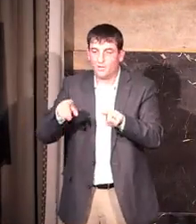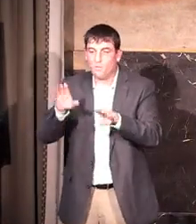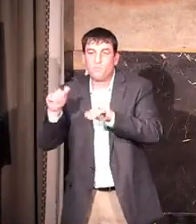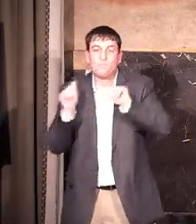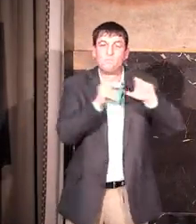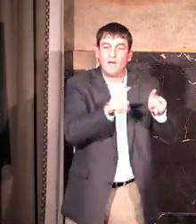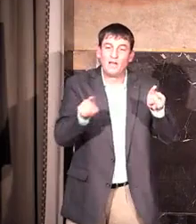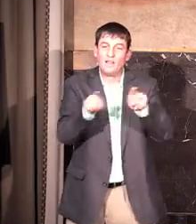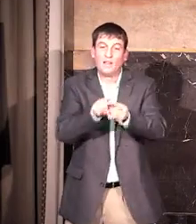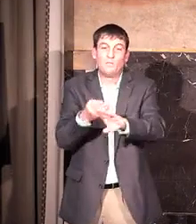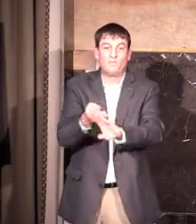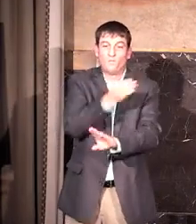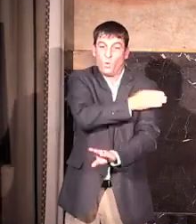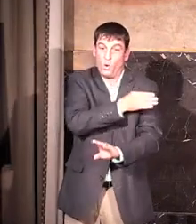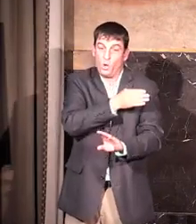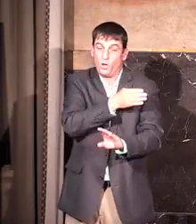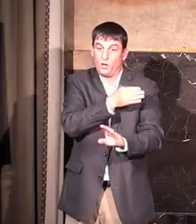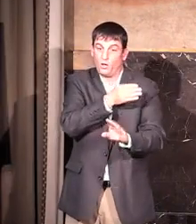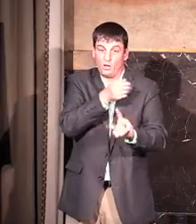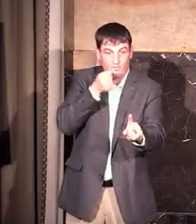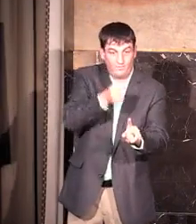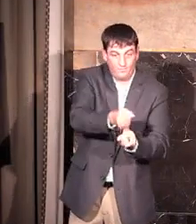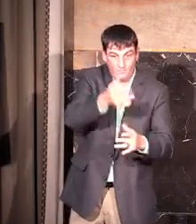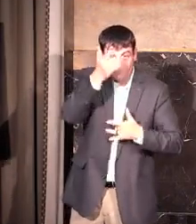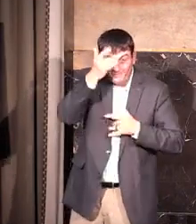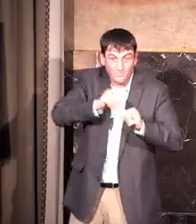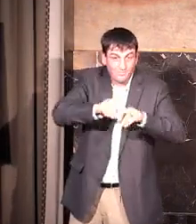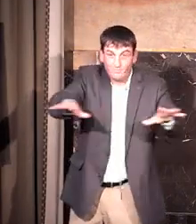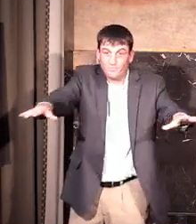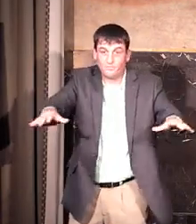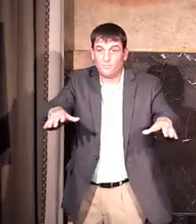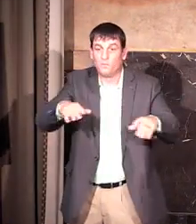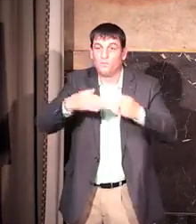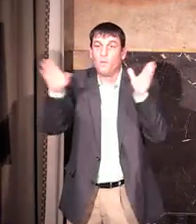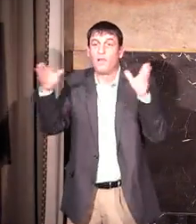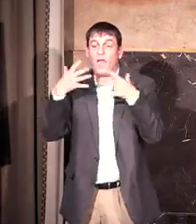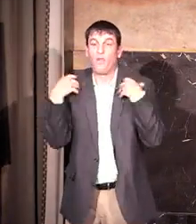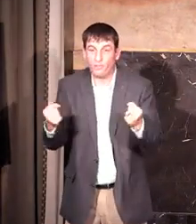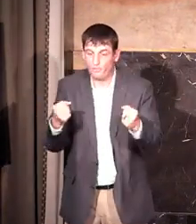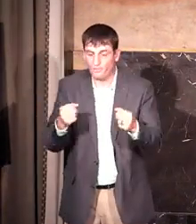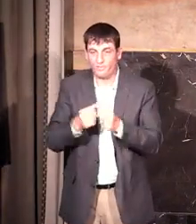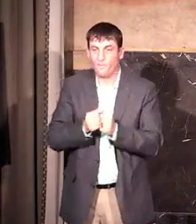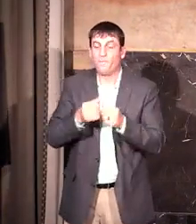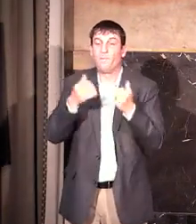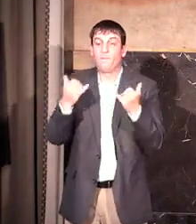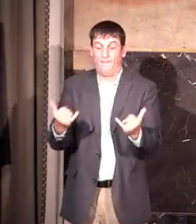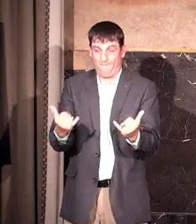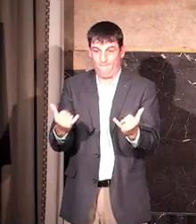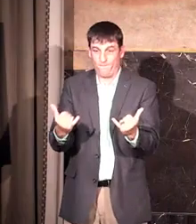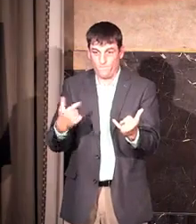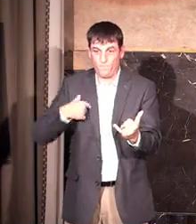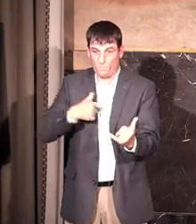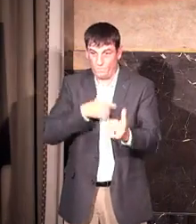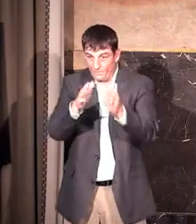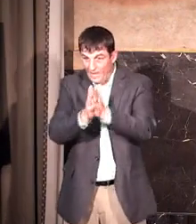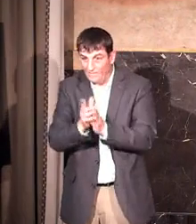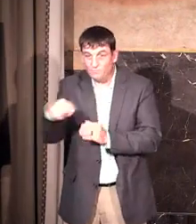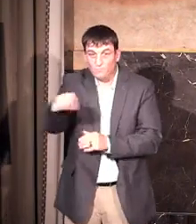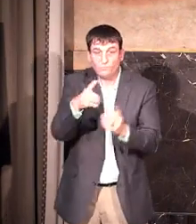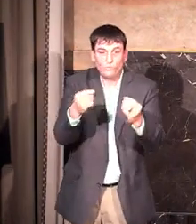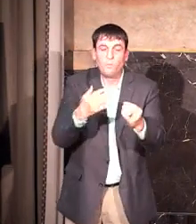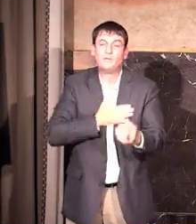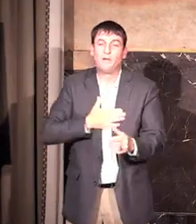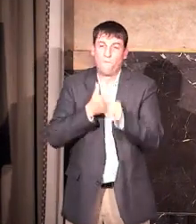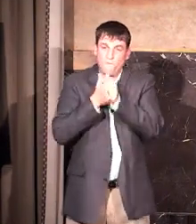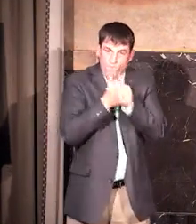before the public health emergency. So obviously we are asking people to comply with the order.